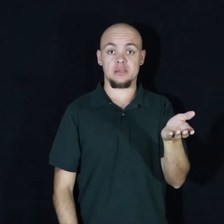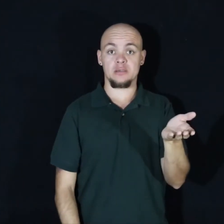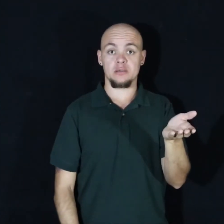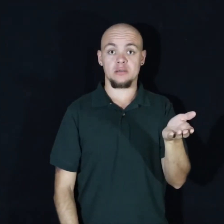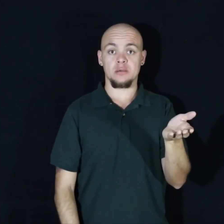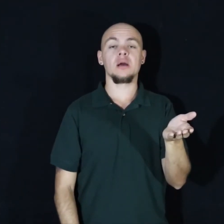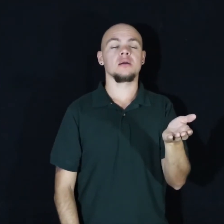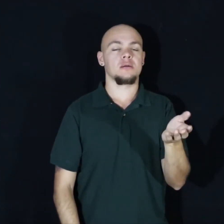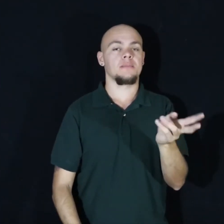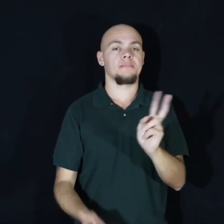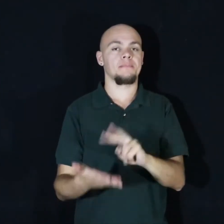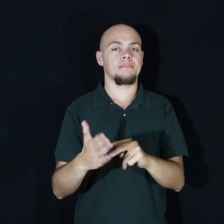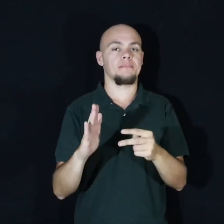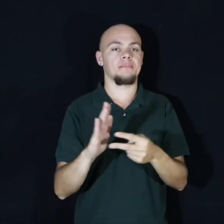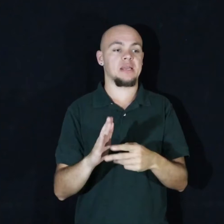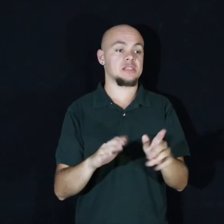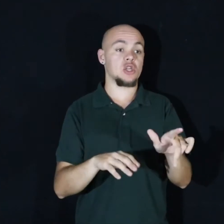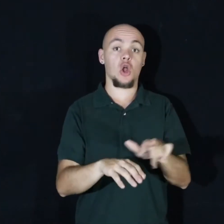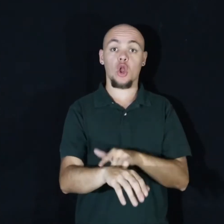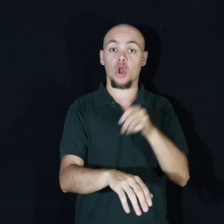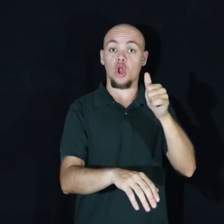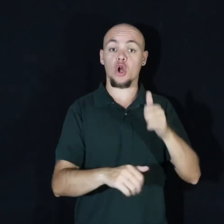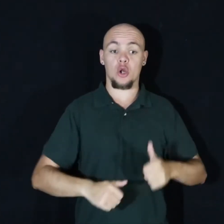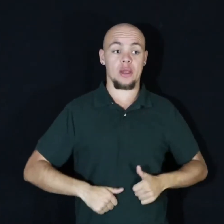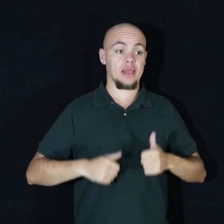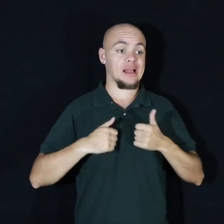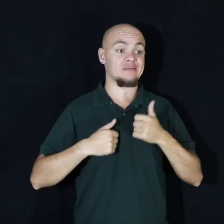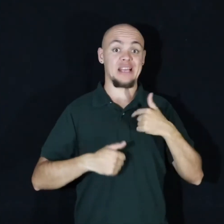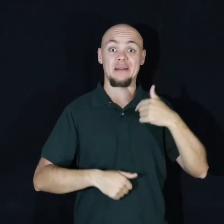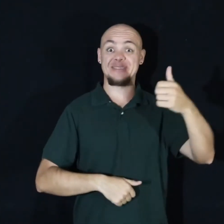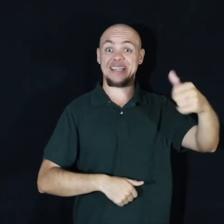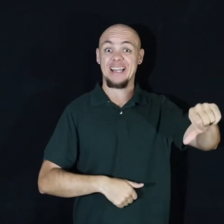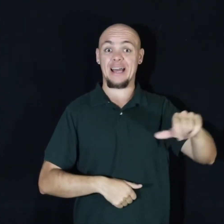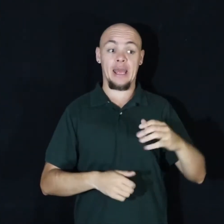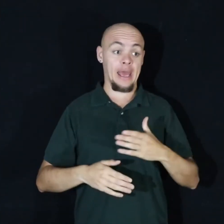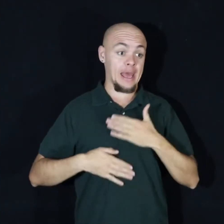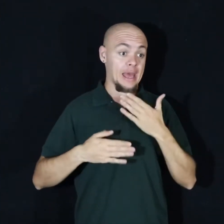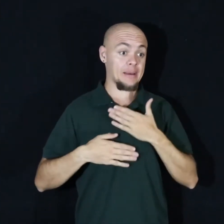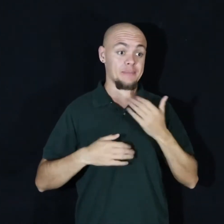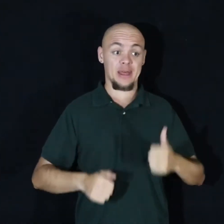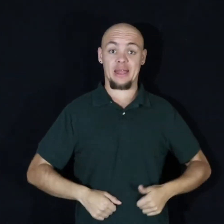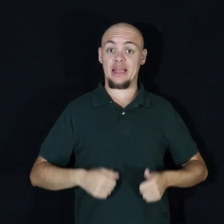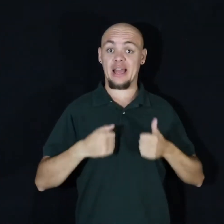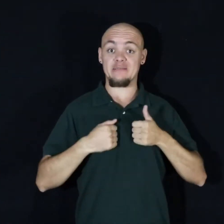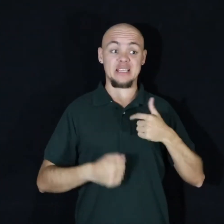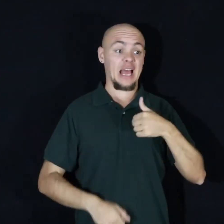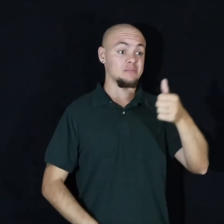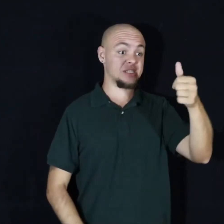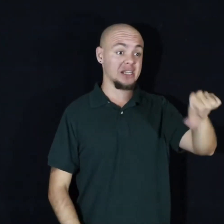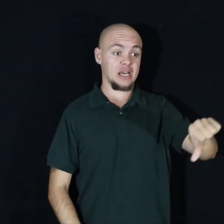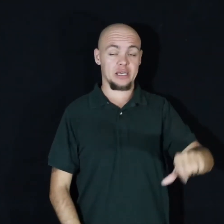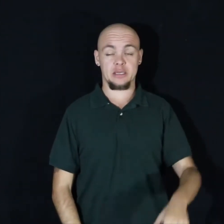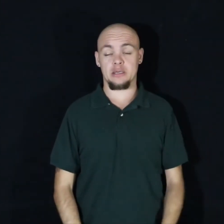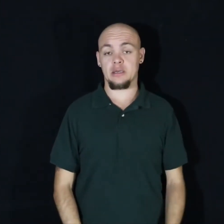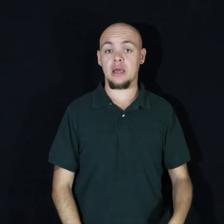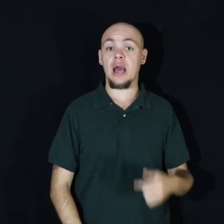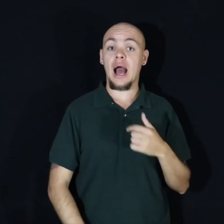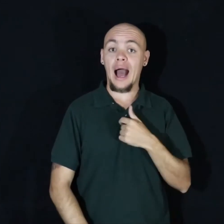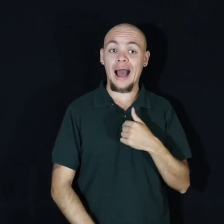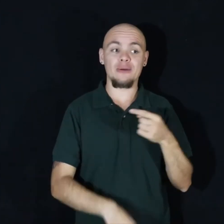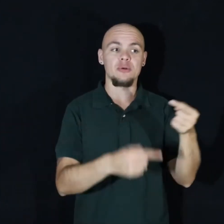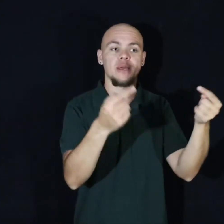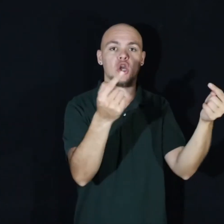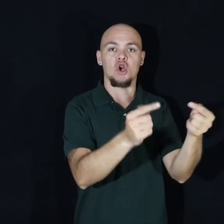deny them the right to be married, I am denying them longer lives. I am denying them happier